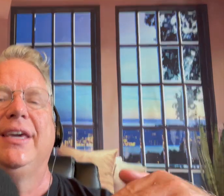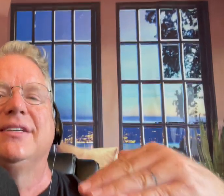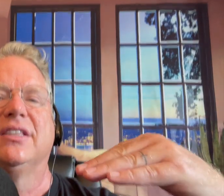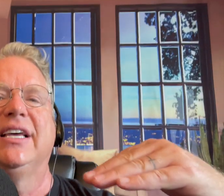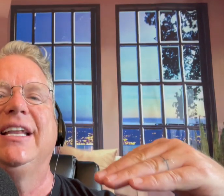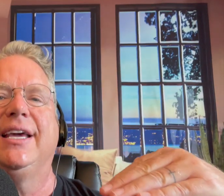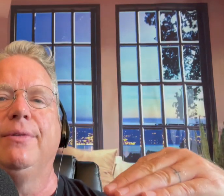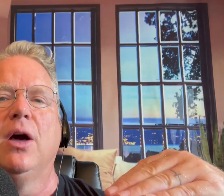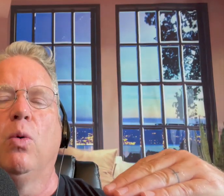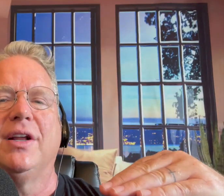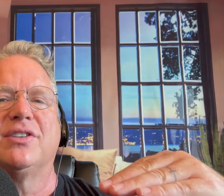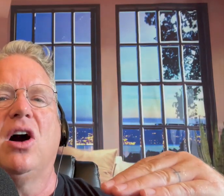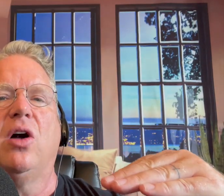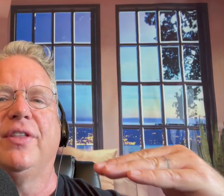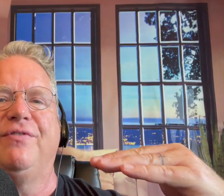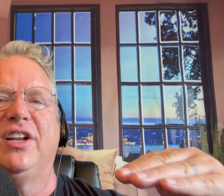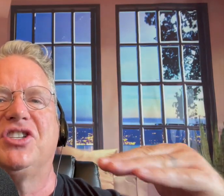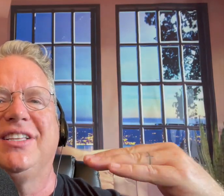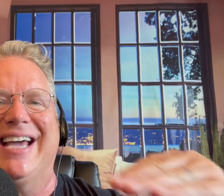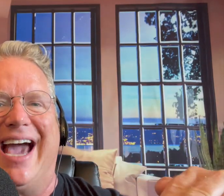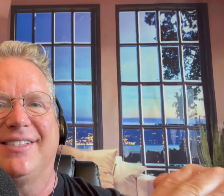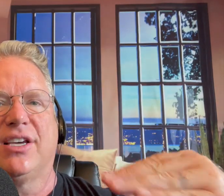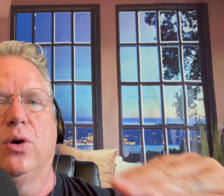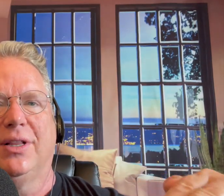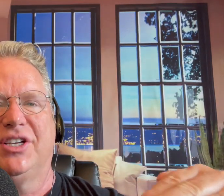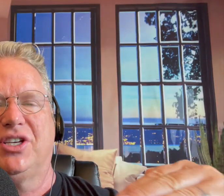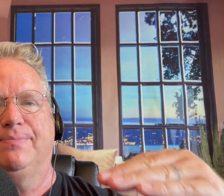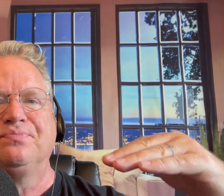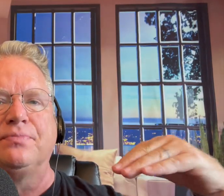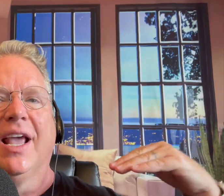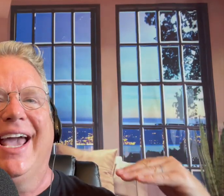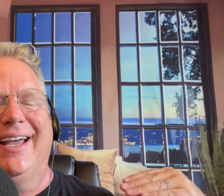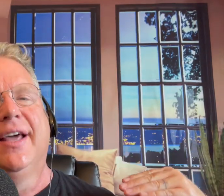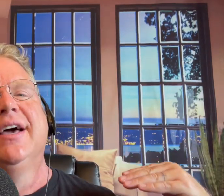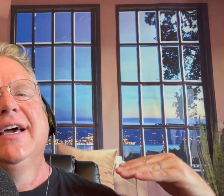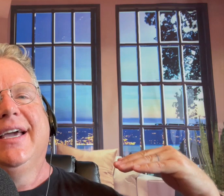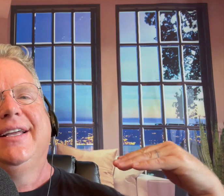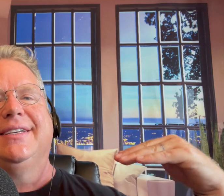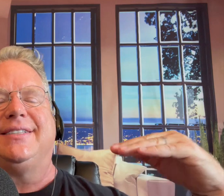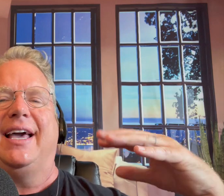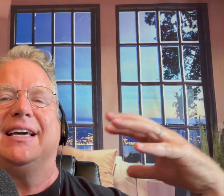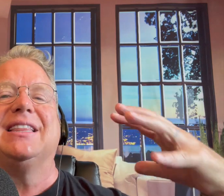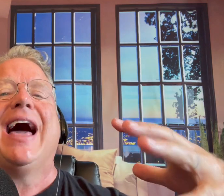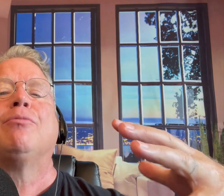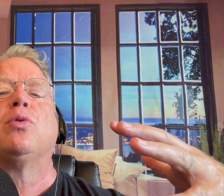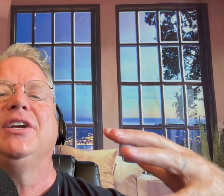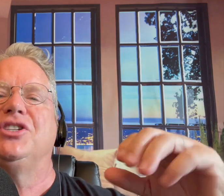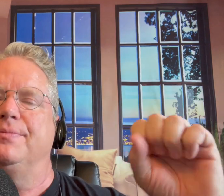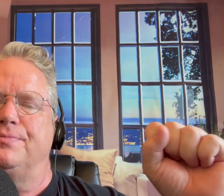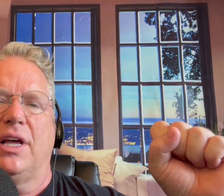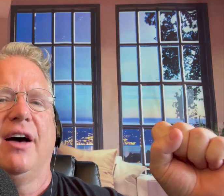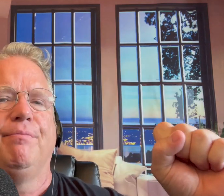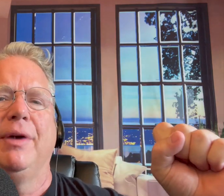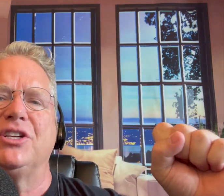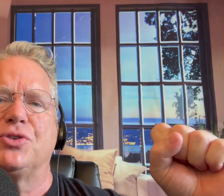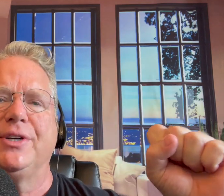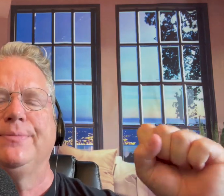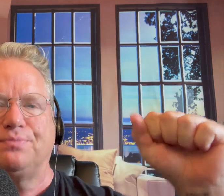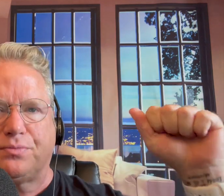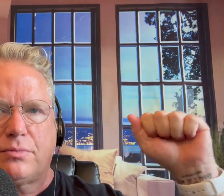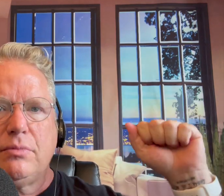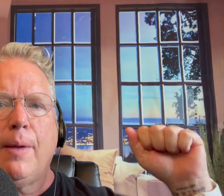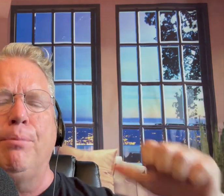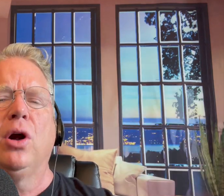now he is leading what is called the Finishing Task Coalition. And it is a collaboration of